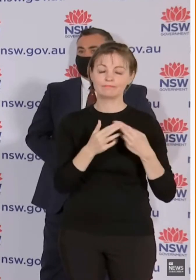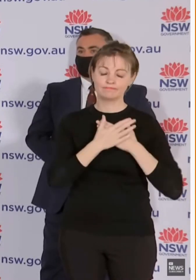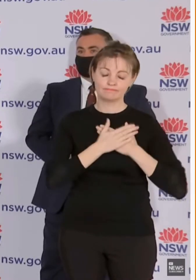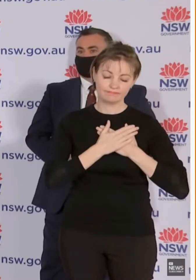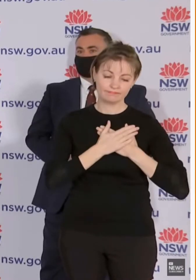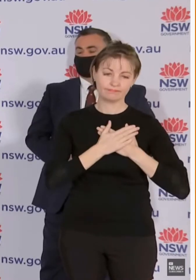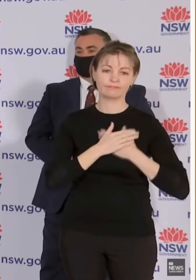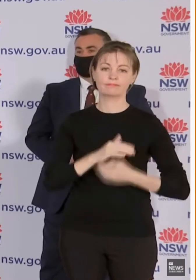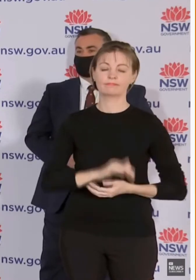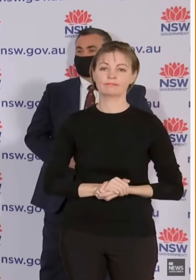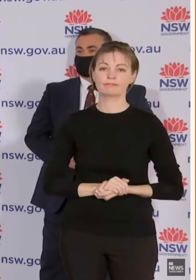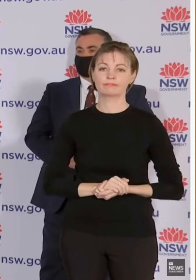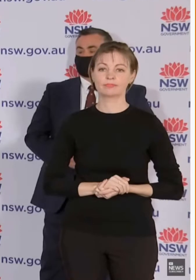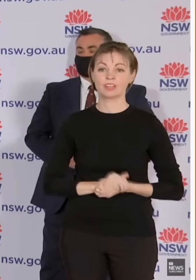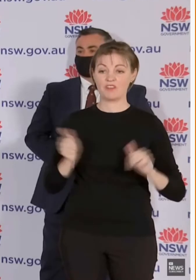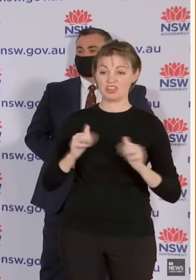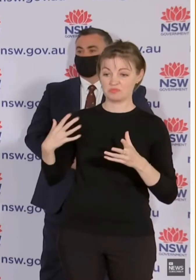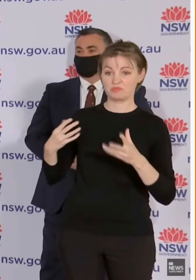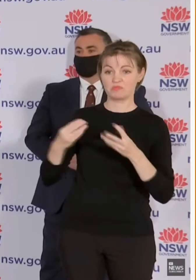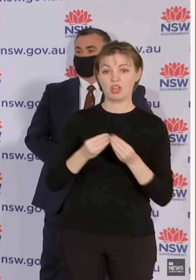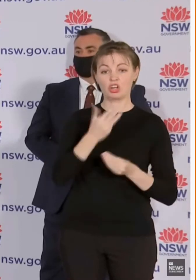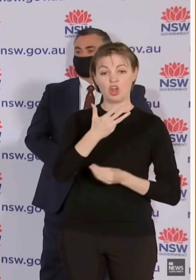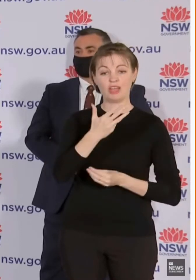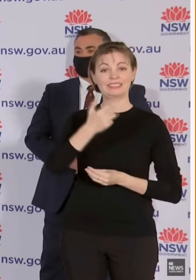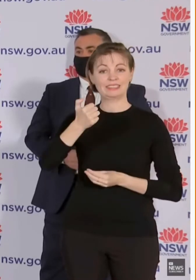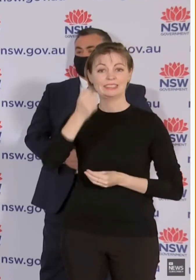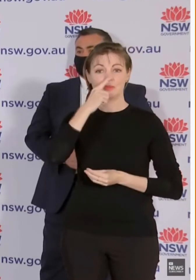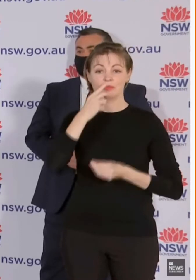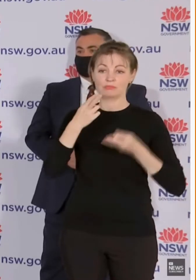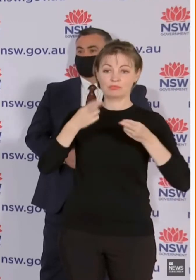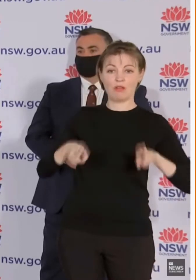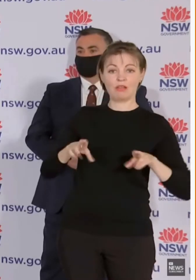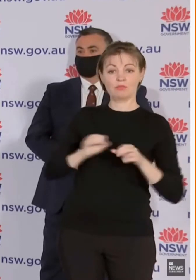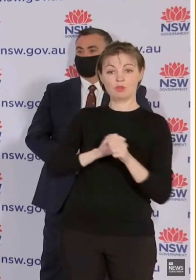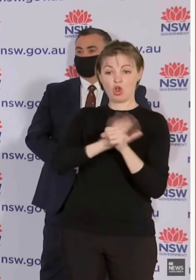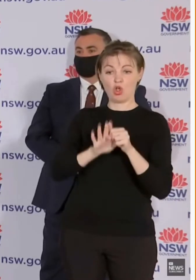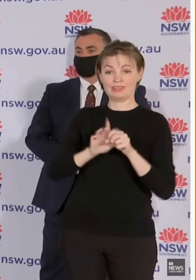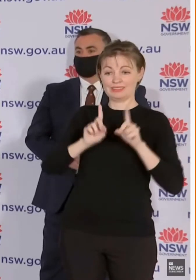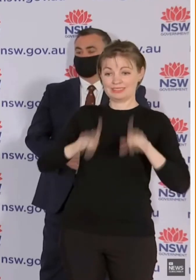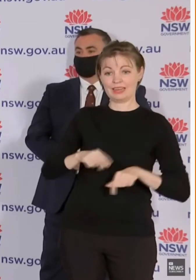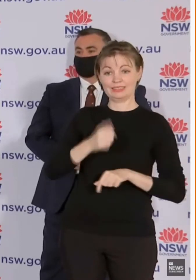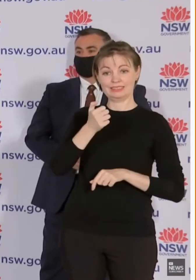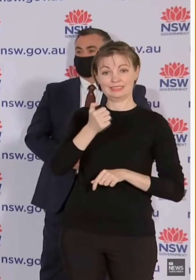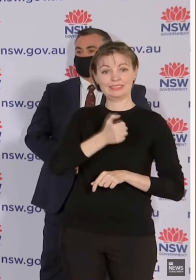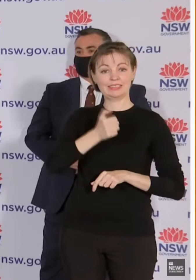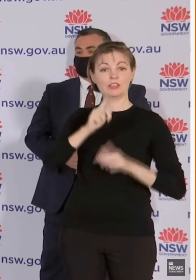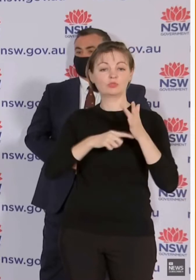been 96 COVID-related deaths in New South Wales since the 16th of June